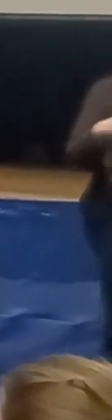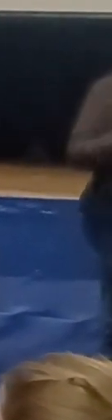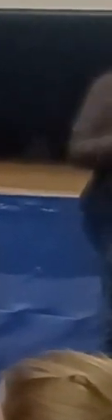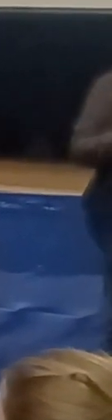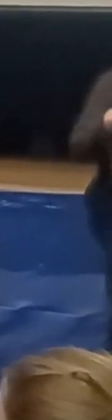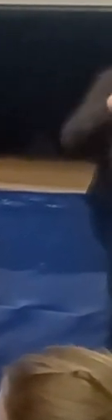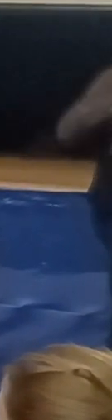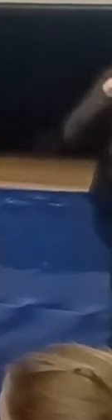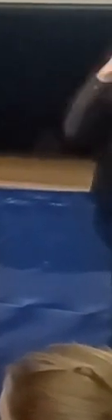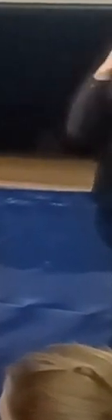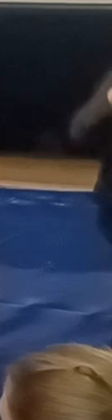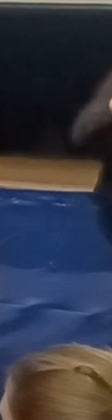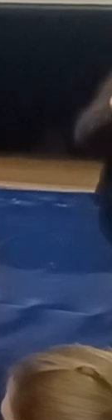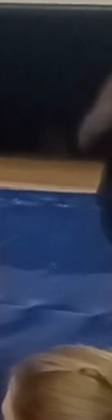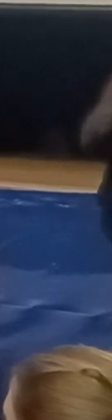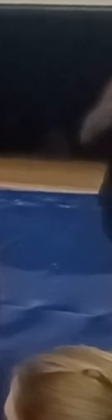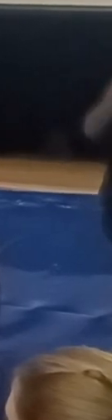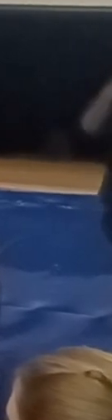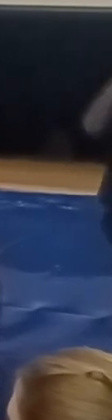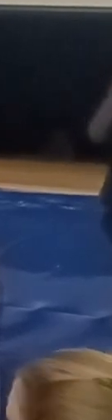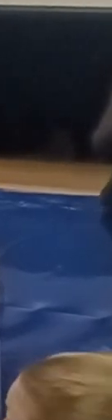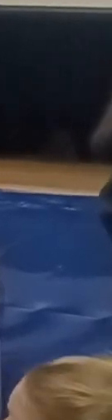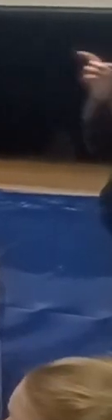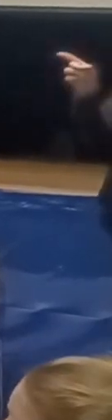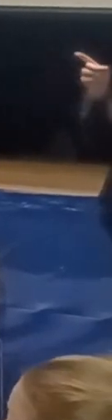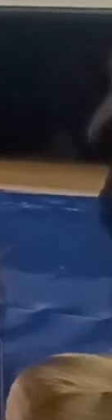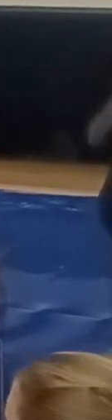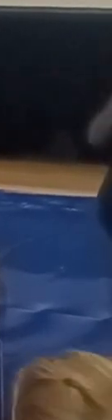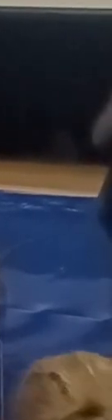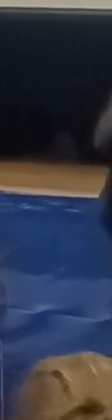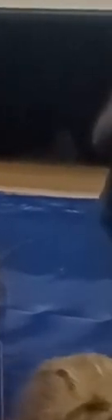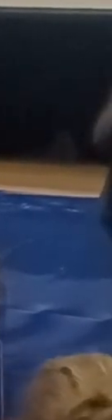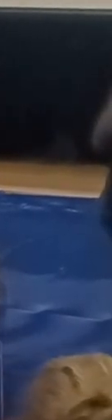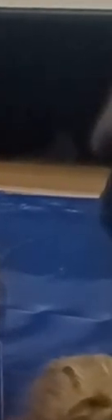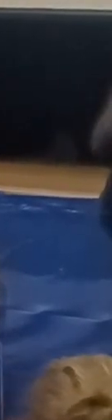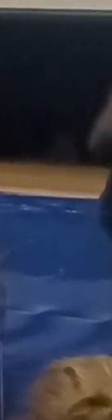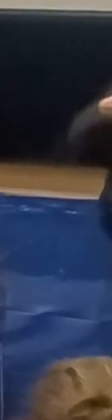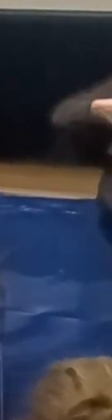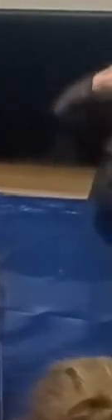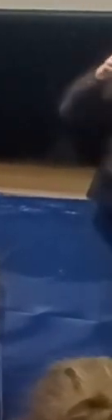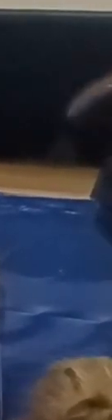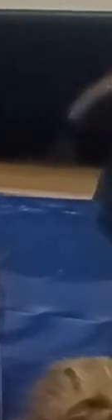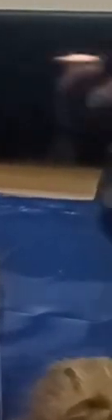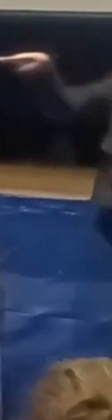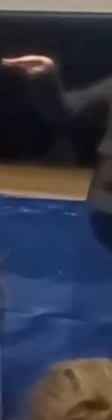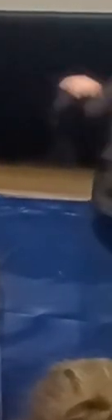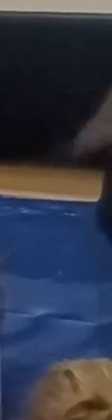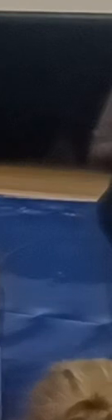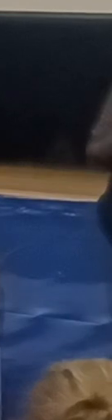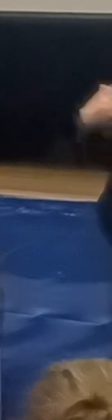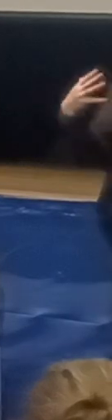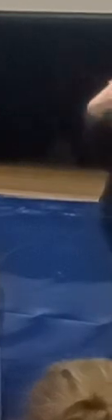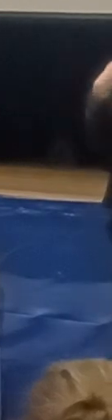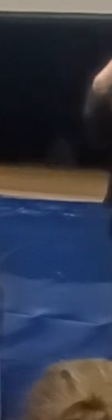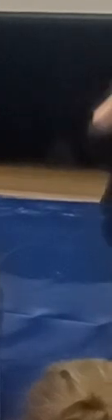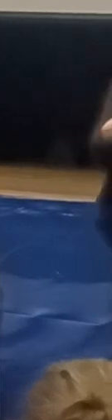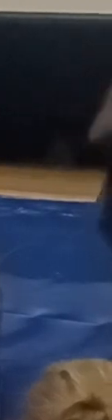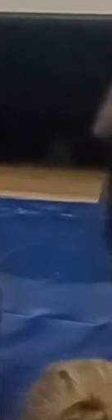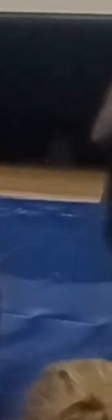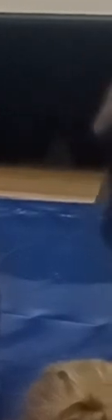making to you yesterday, you met the requirement for your height. And so what's gonna be decided by JP Rocks and all the other